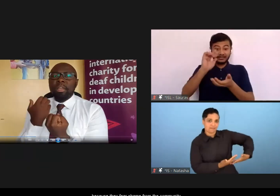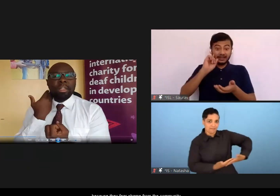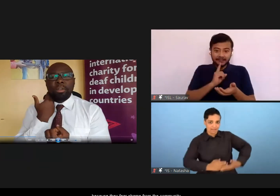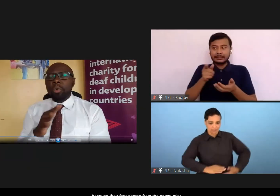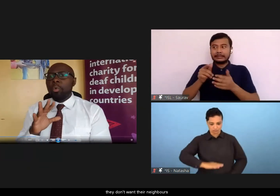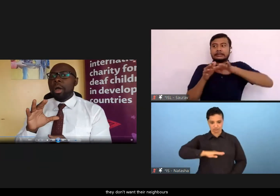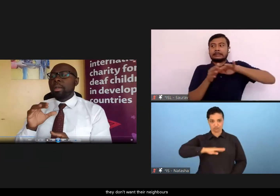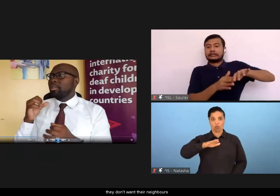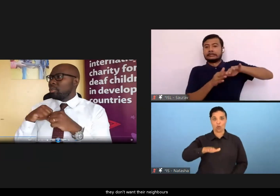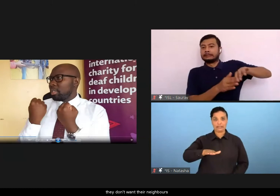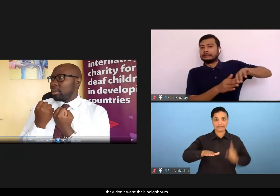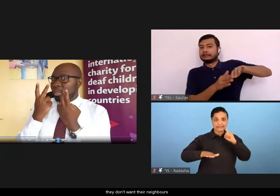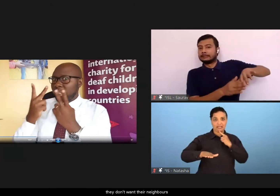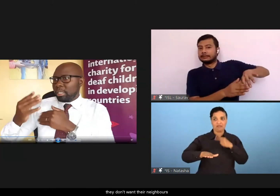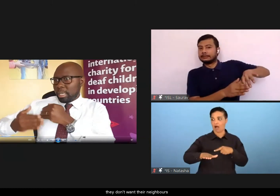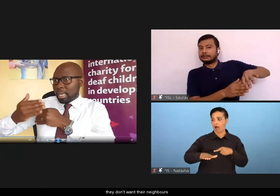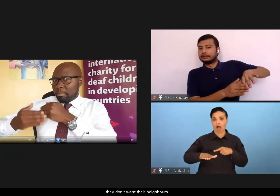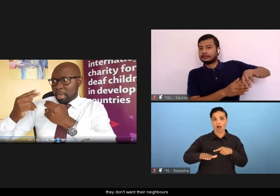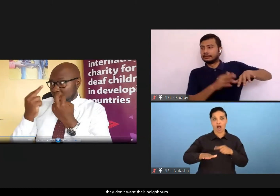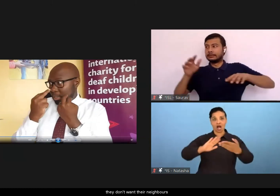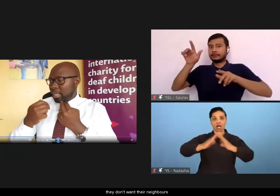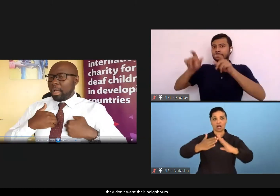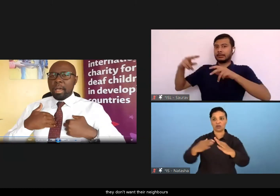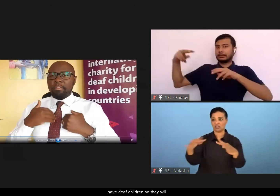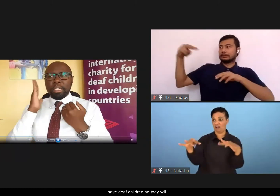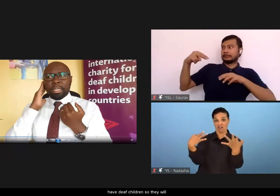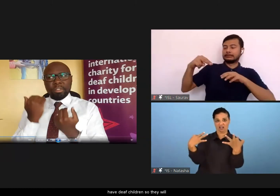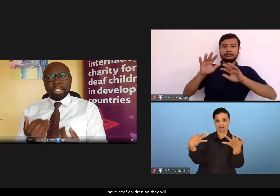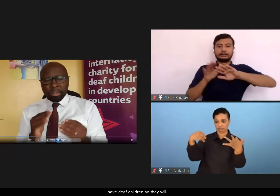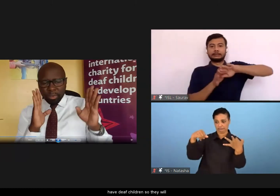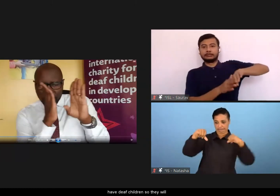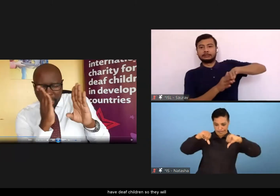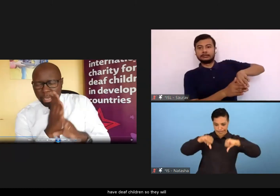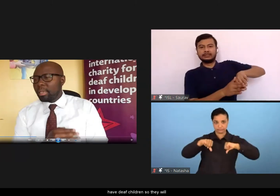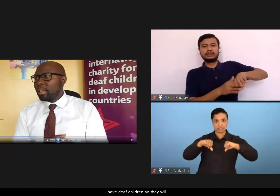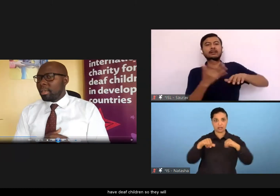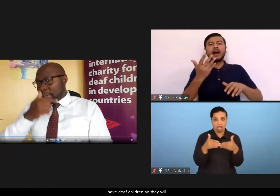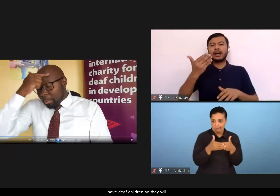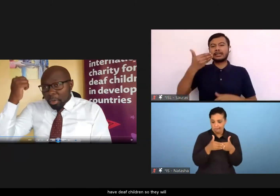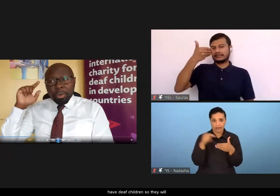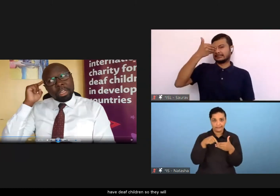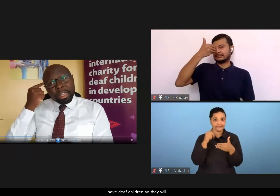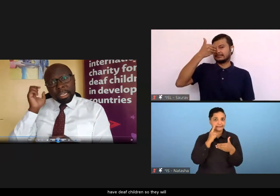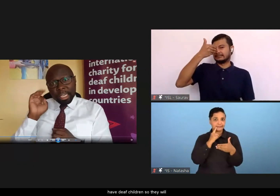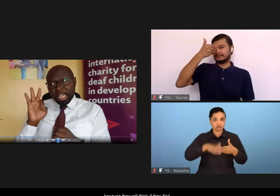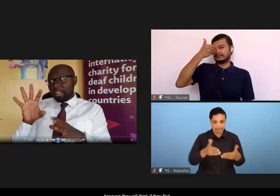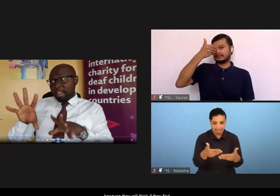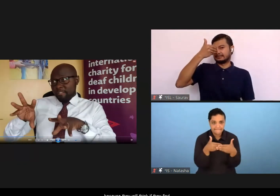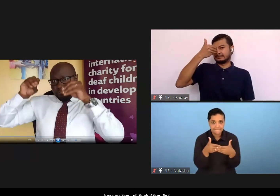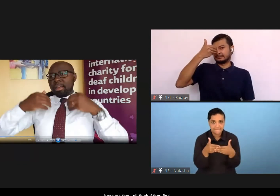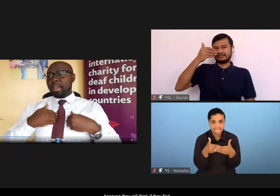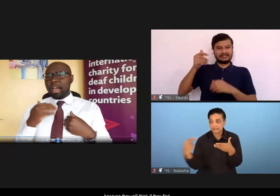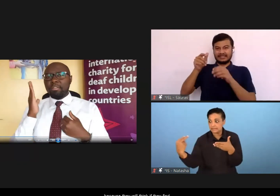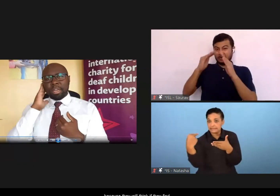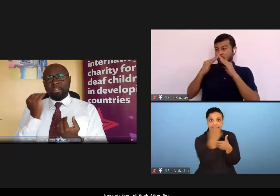fear shame from the community. They don't want the neighbors to see that they have deaf children. So they will hide the deaf children because they